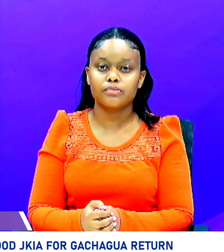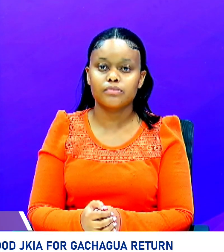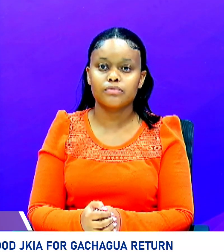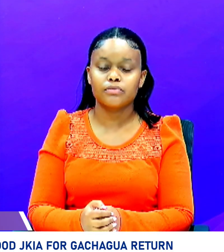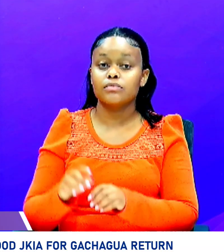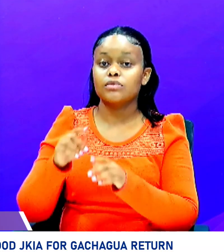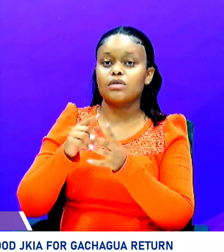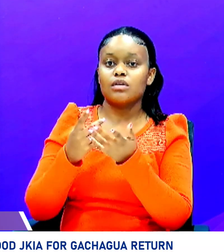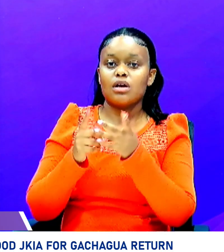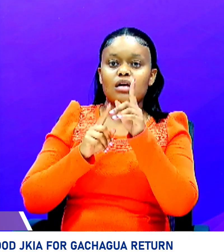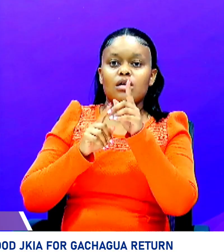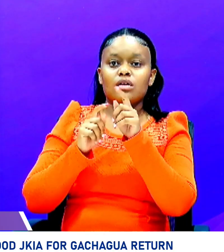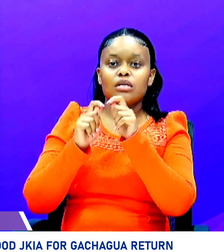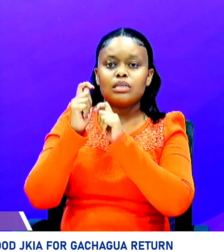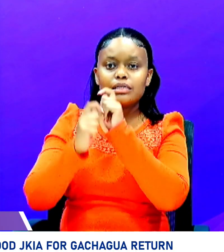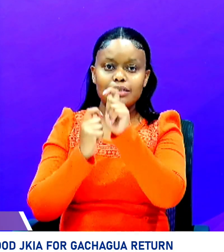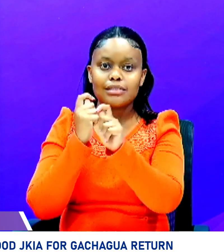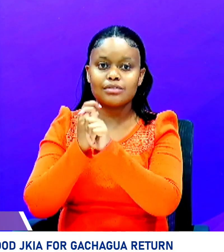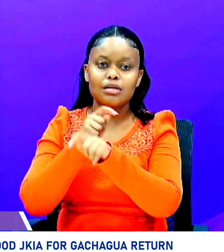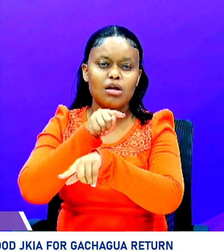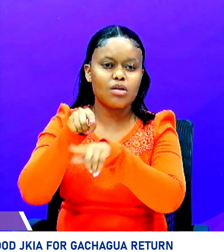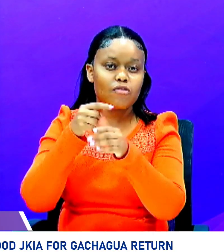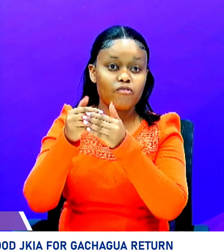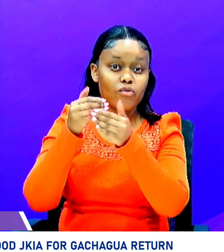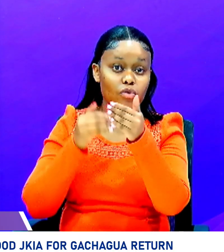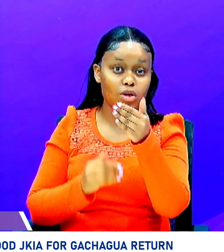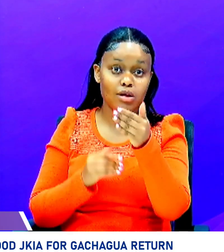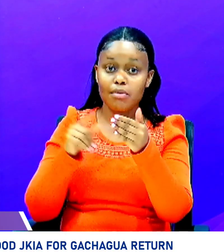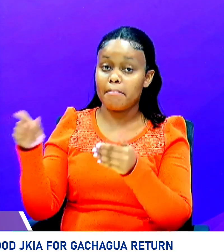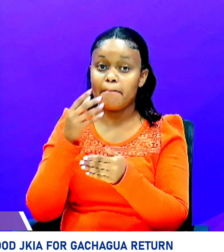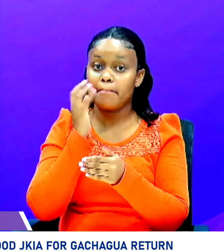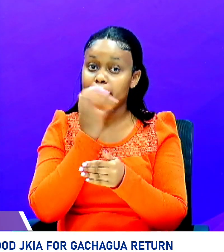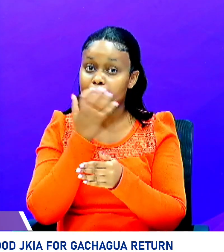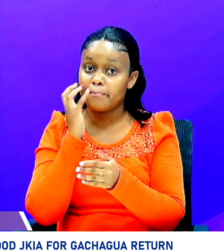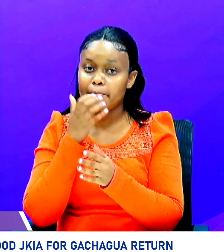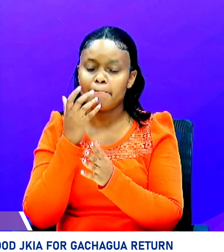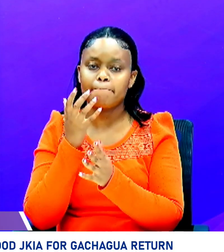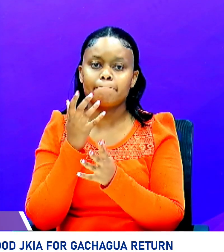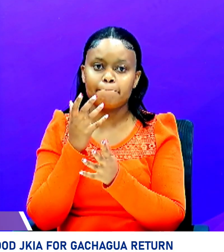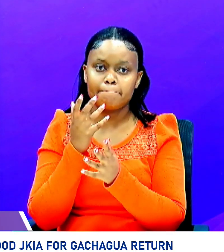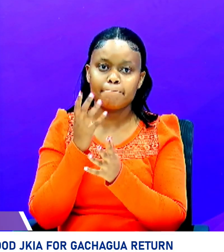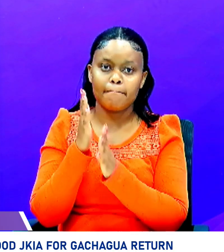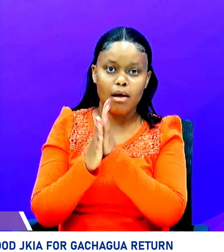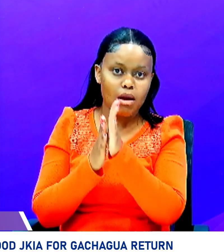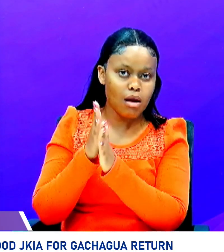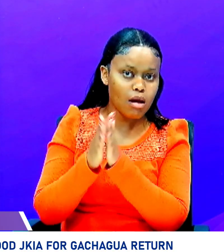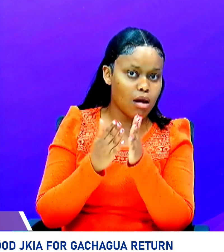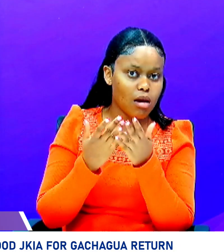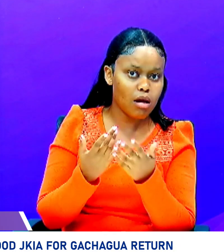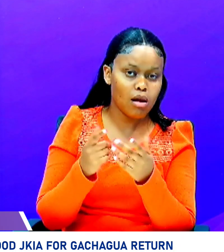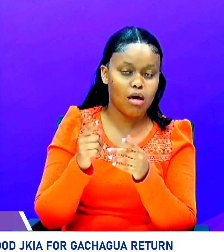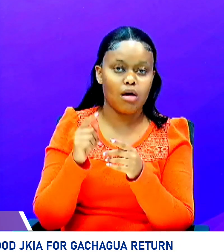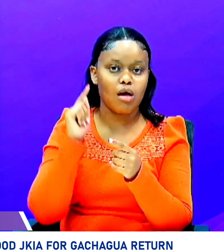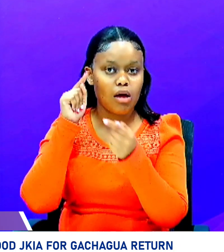a 6-week tour of the United States. The crowd, waving placards and